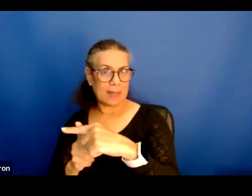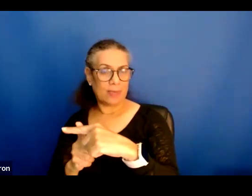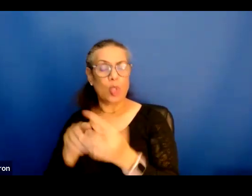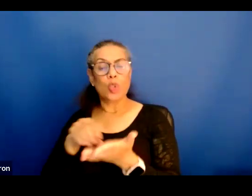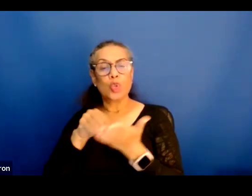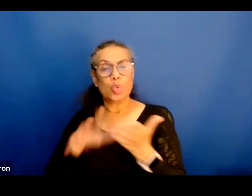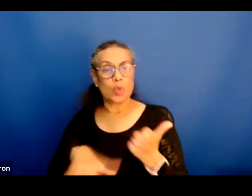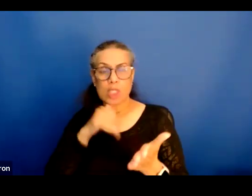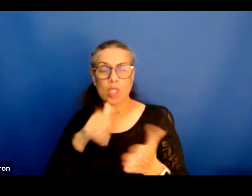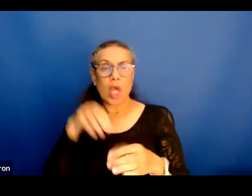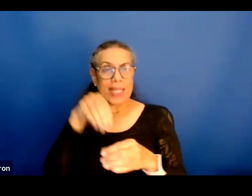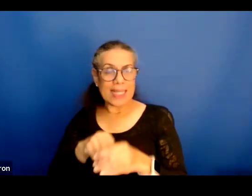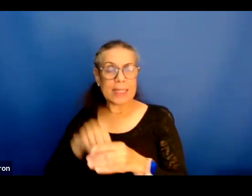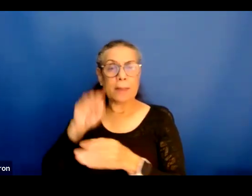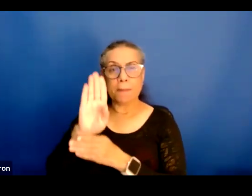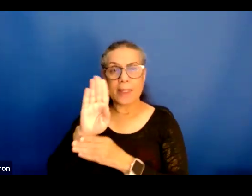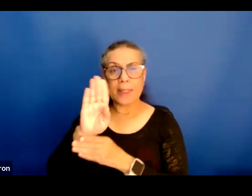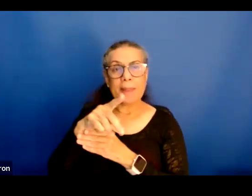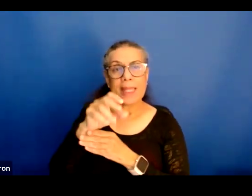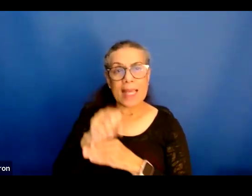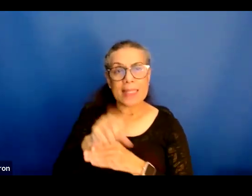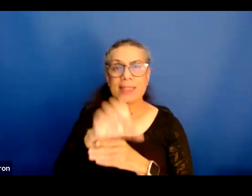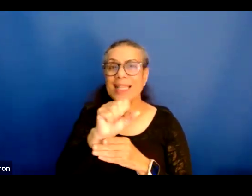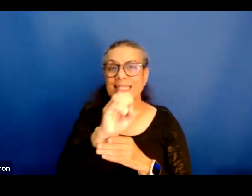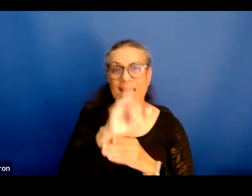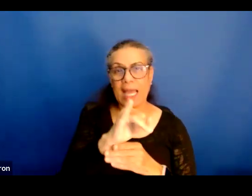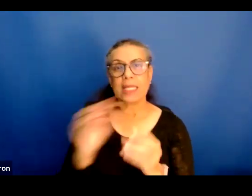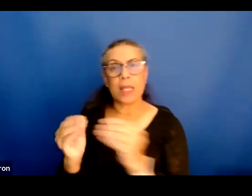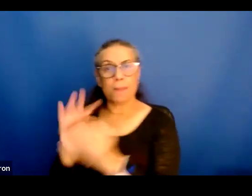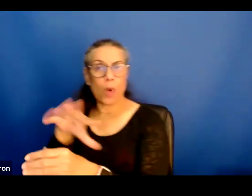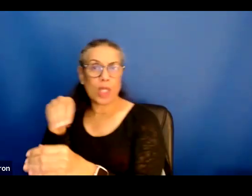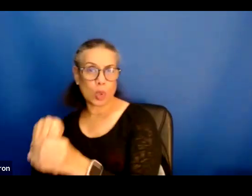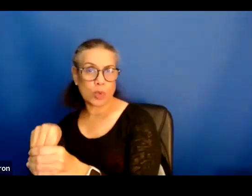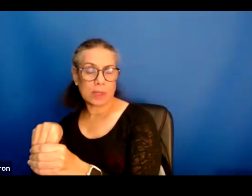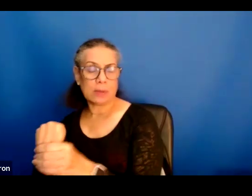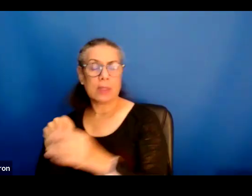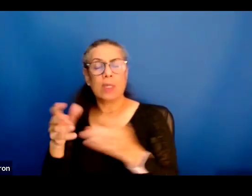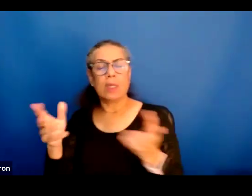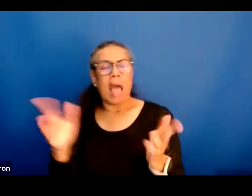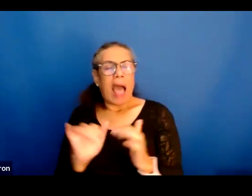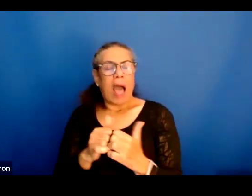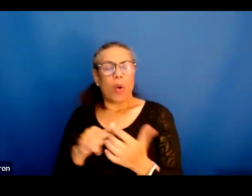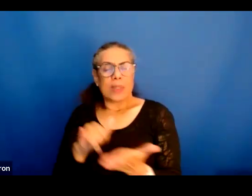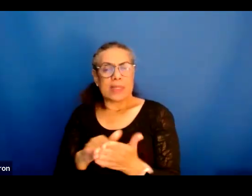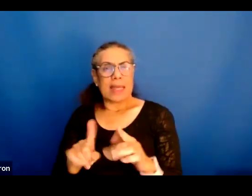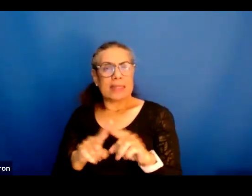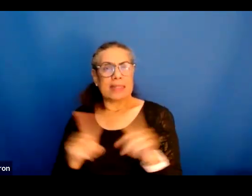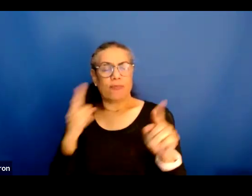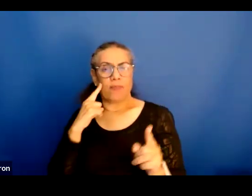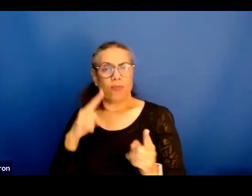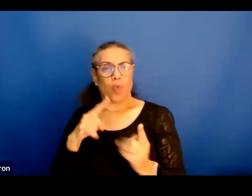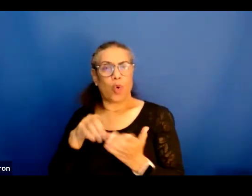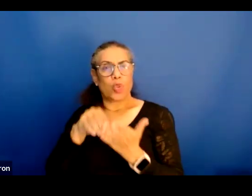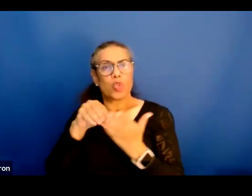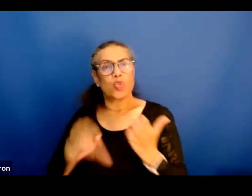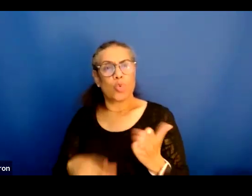moving out of BPS SEI classrooms and into inclusive. And so how is that different for students, one